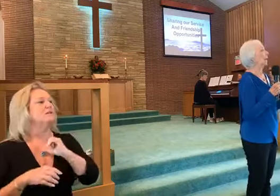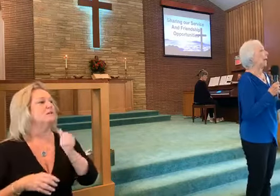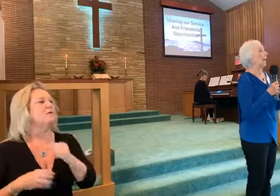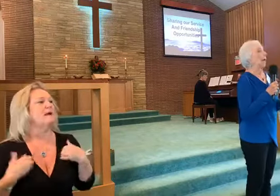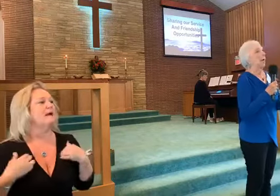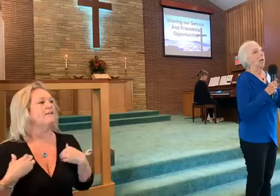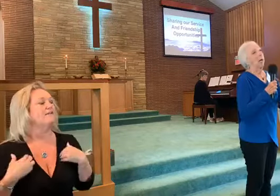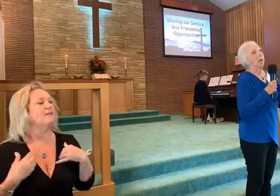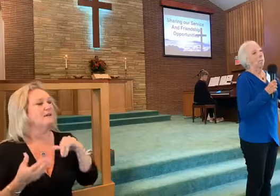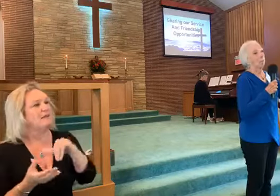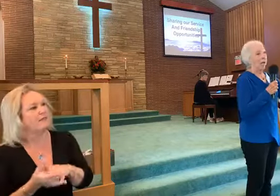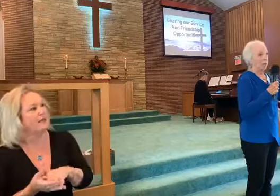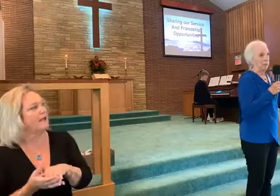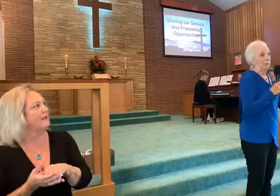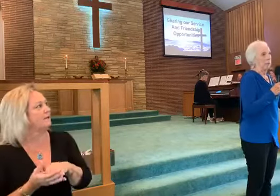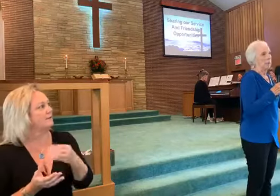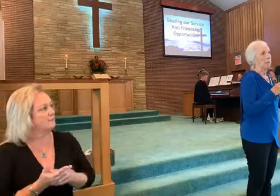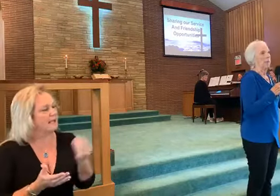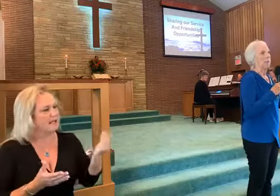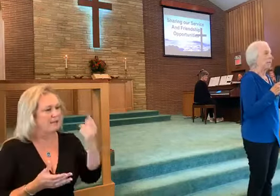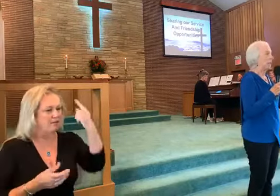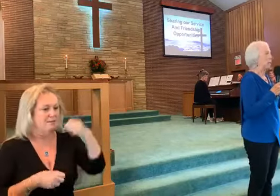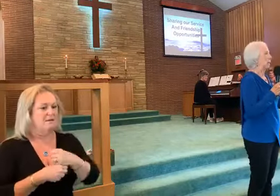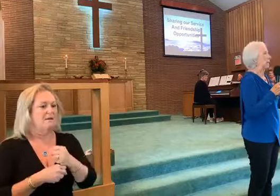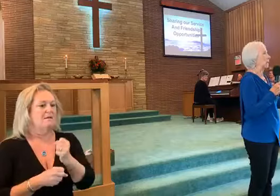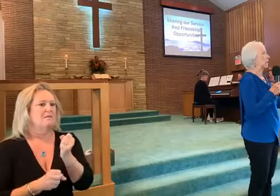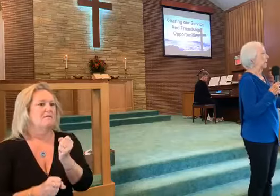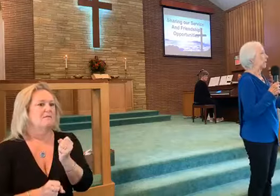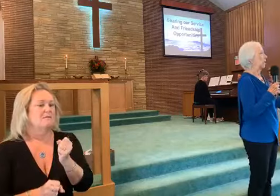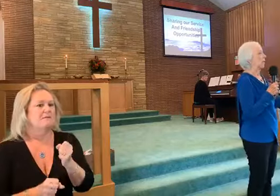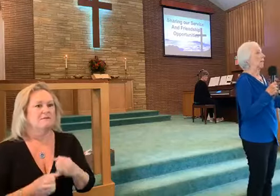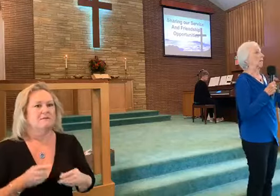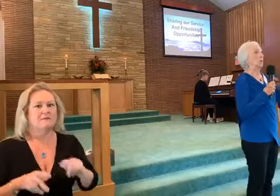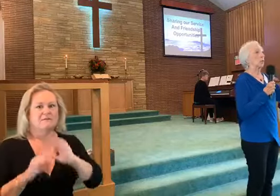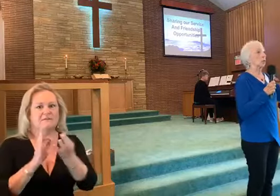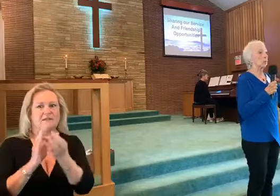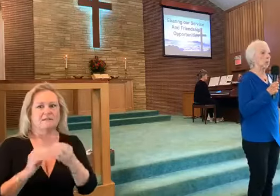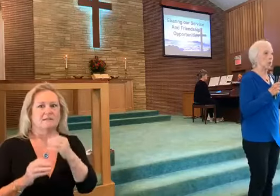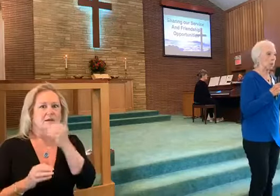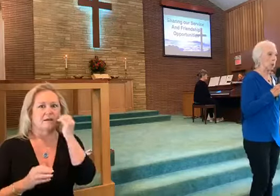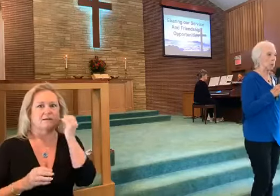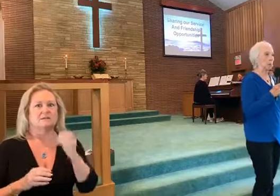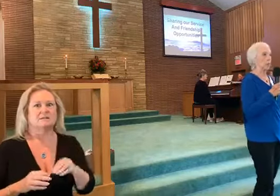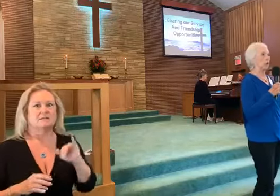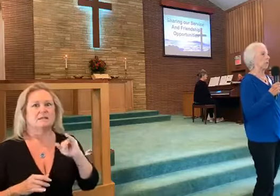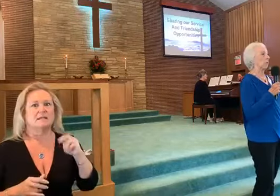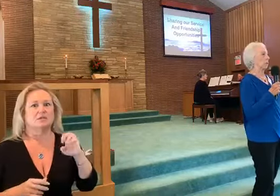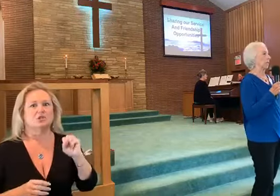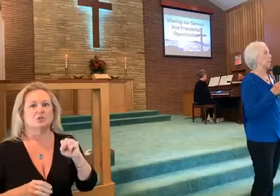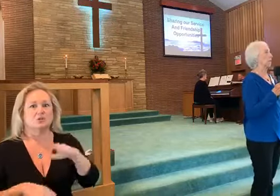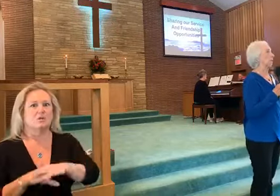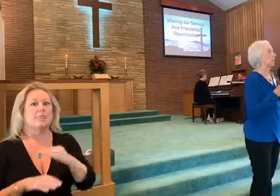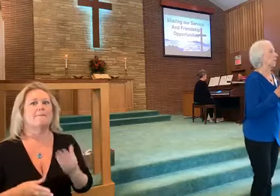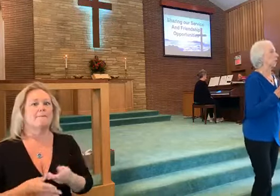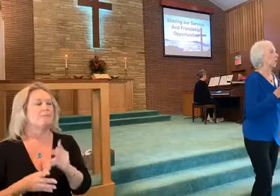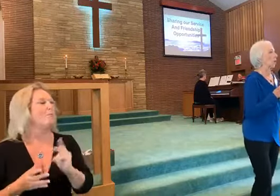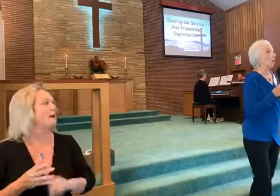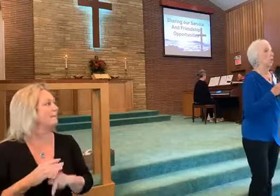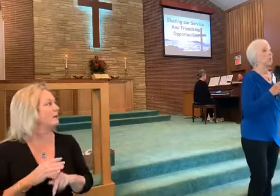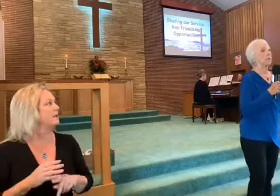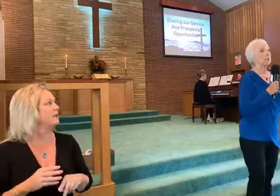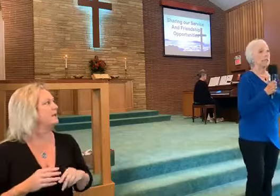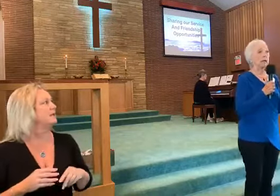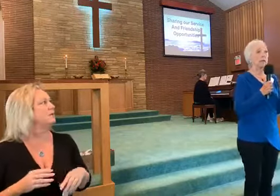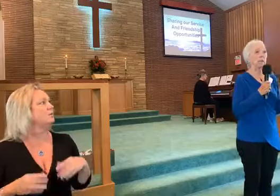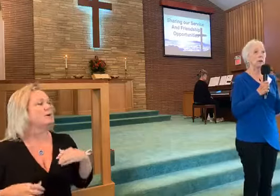be paying to maintain things and to pay the insurance on the property and all of those kinds of things. So